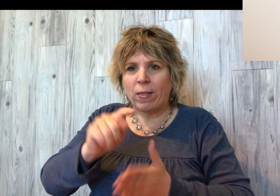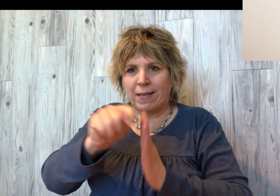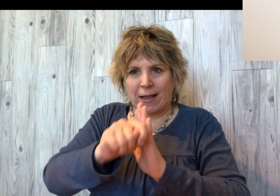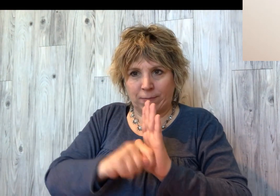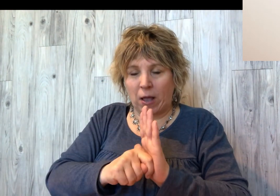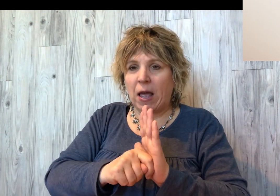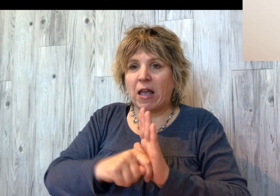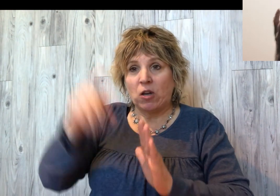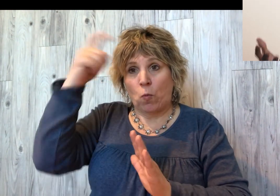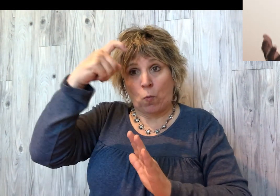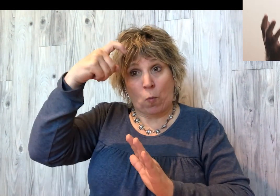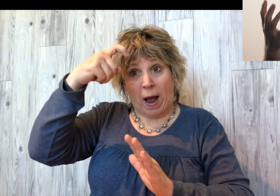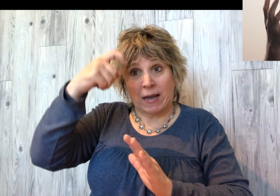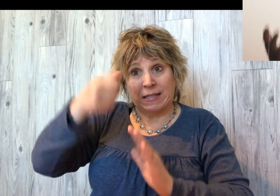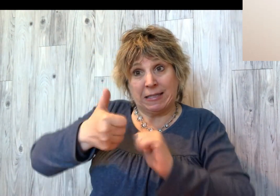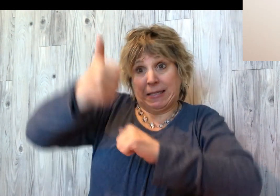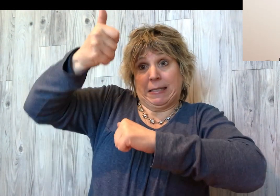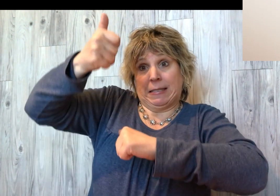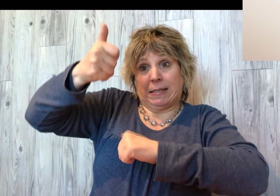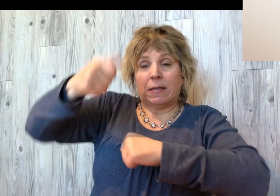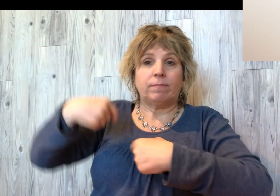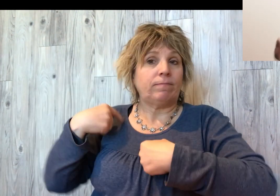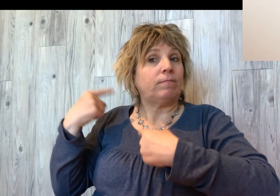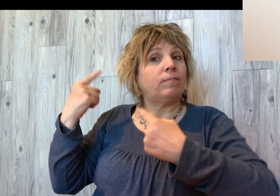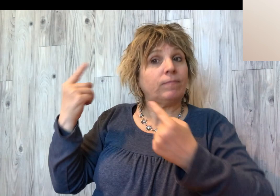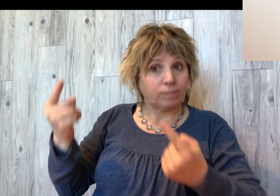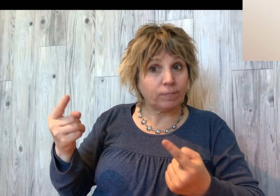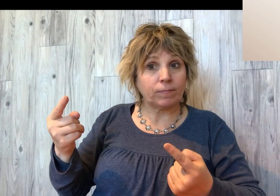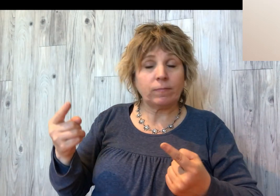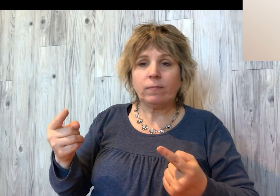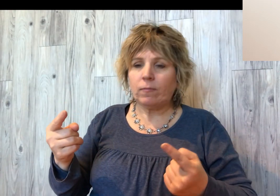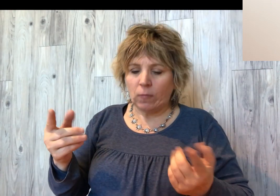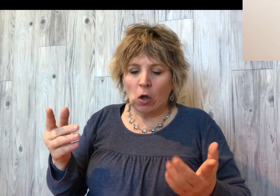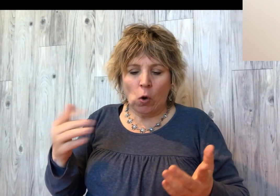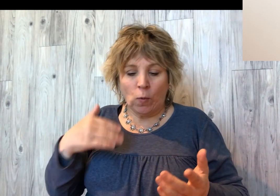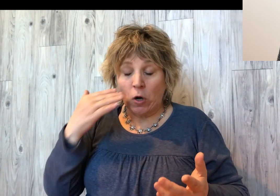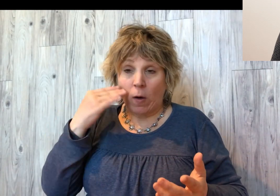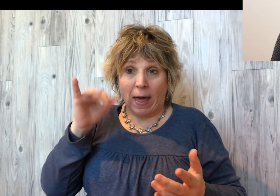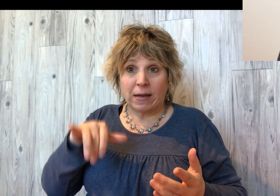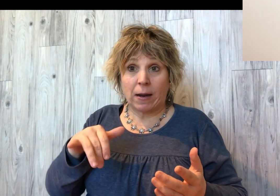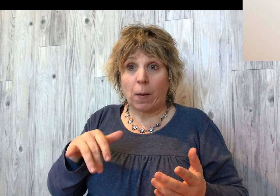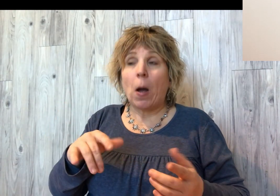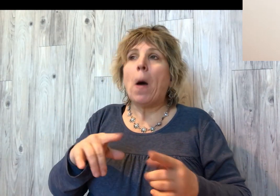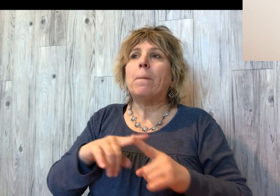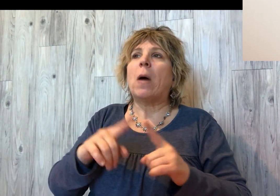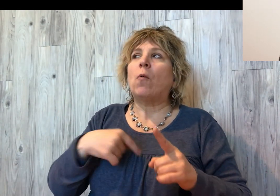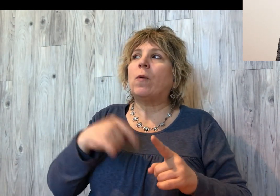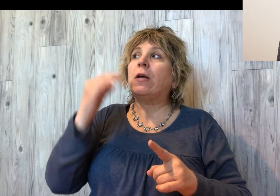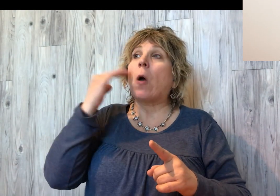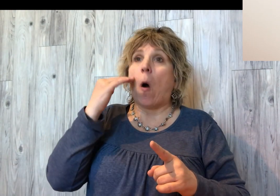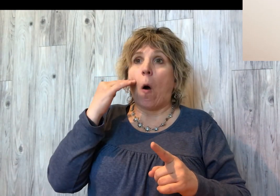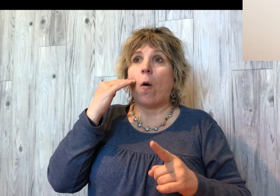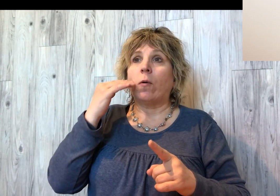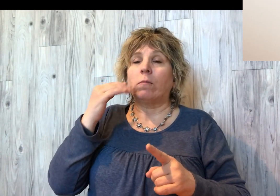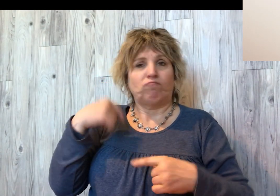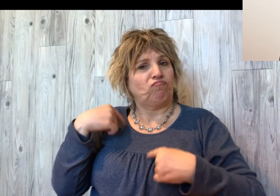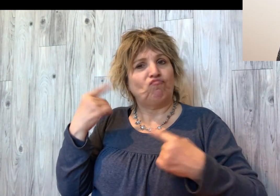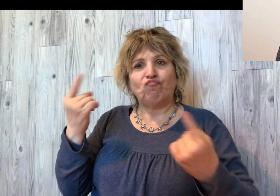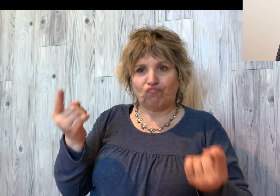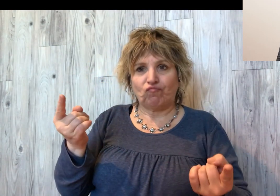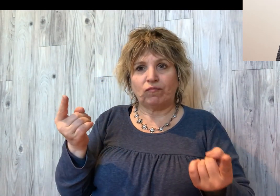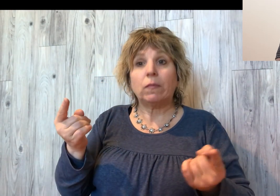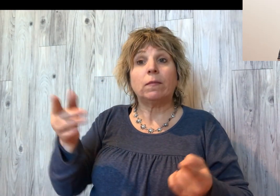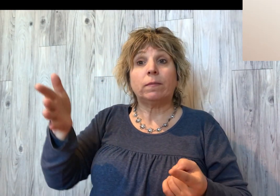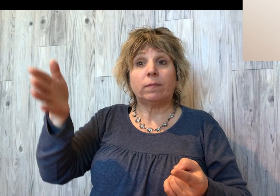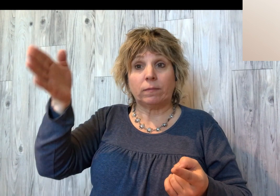He was the wisest man of all time. He didn't always apply his wisdom, but we won't get into all that today. But he was the wisest man of all